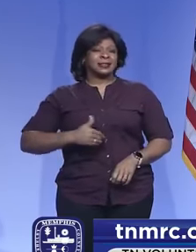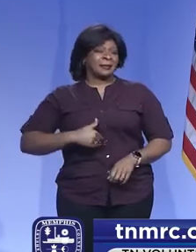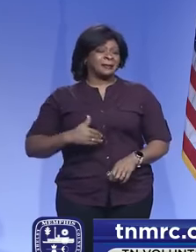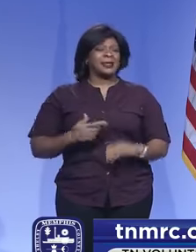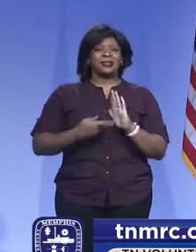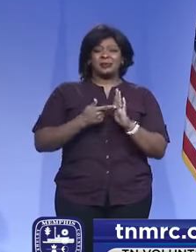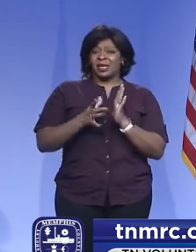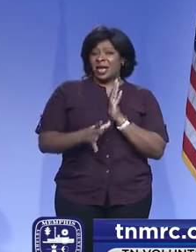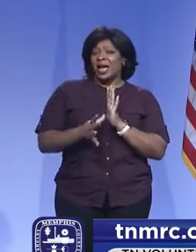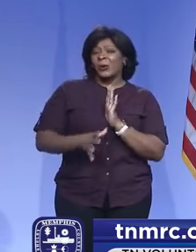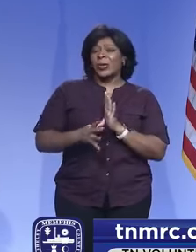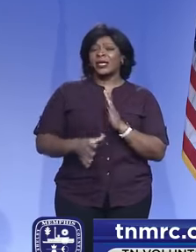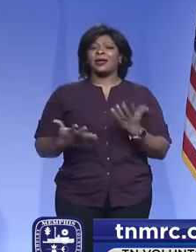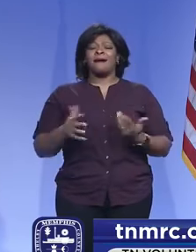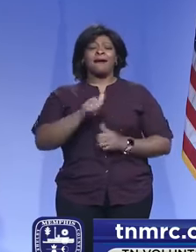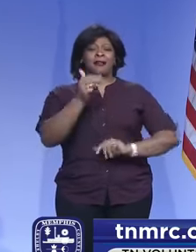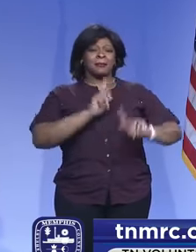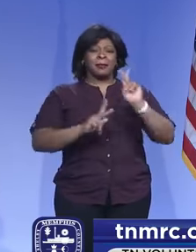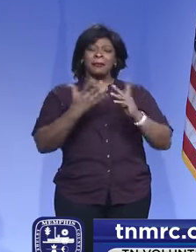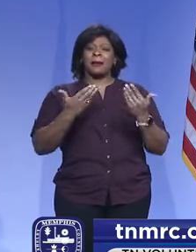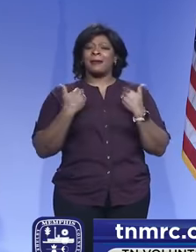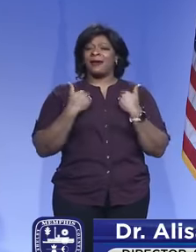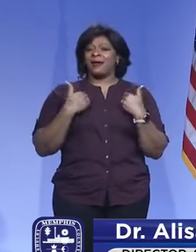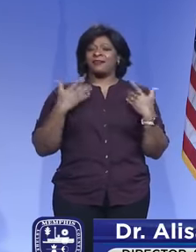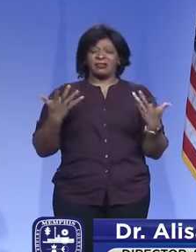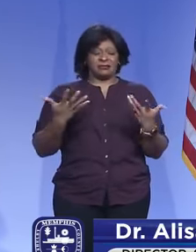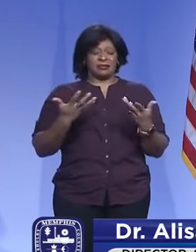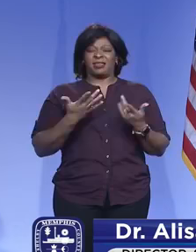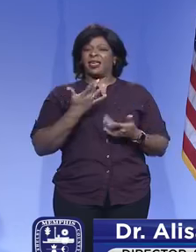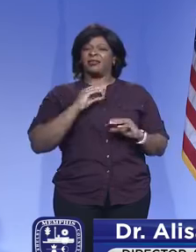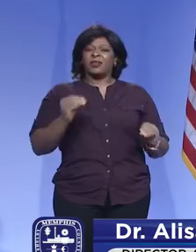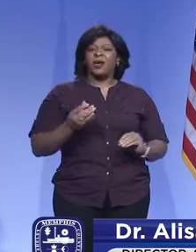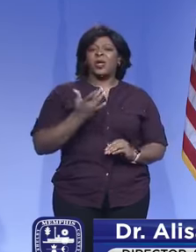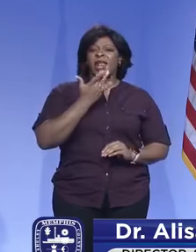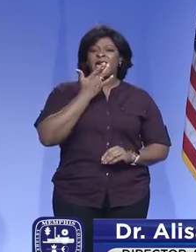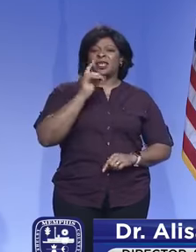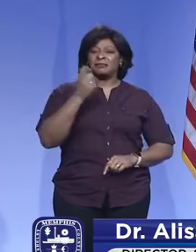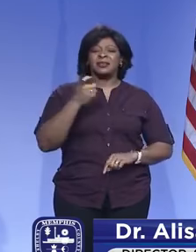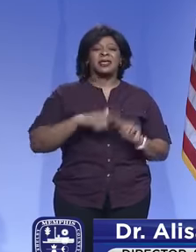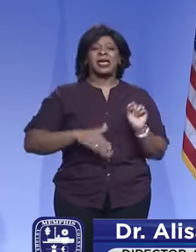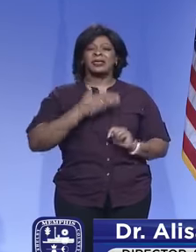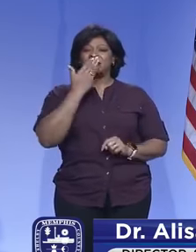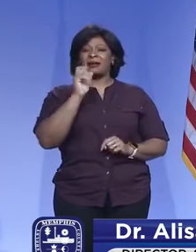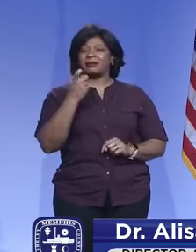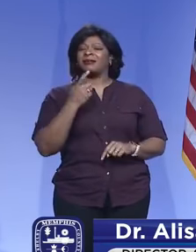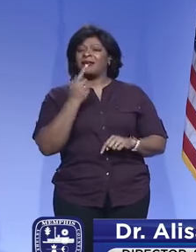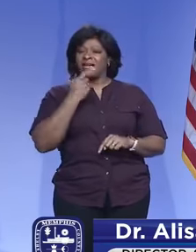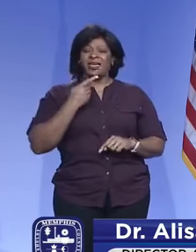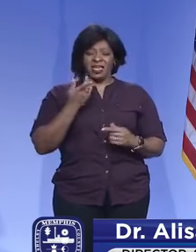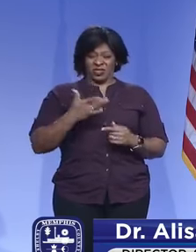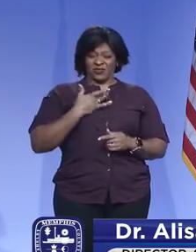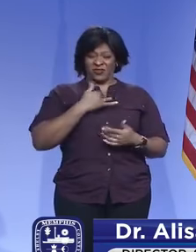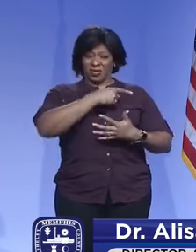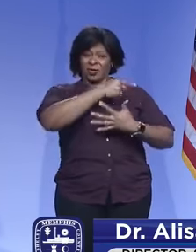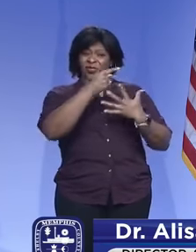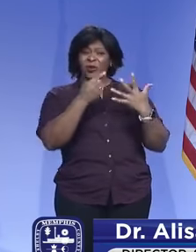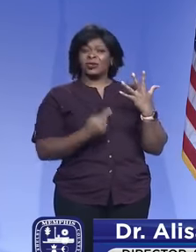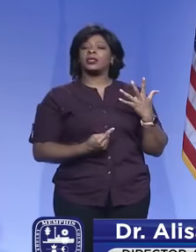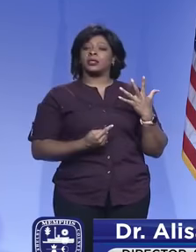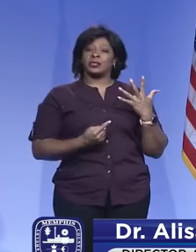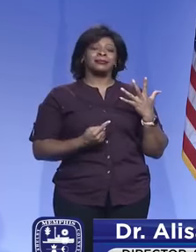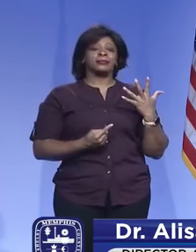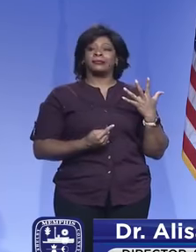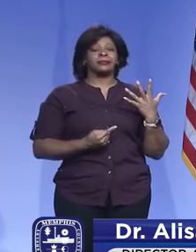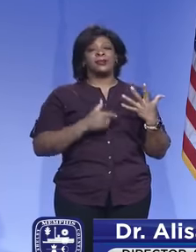perhaps diarrhea. Others will have loss of taste and smell. If you experience any of those symptoms, please